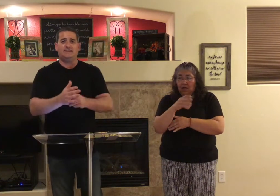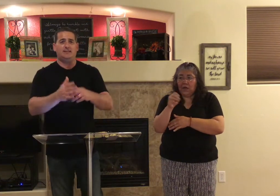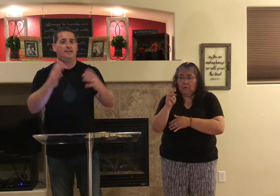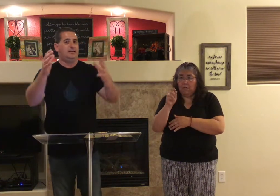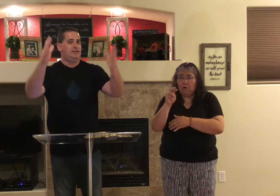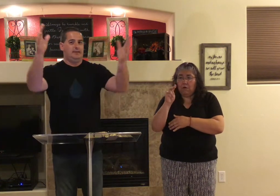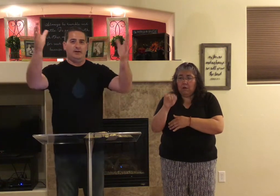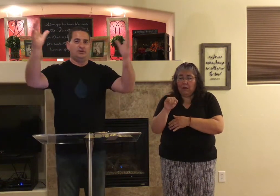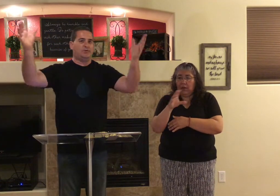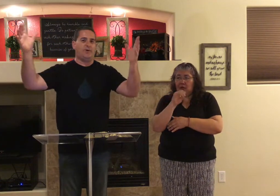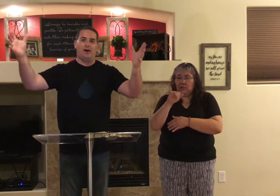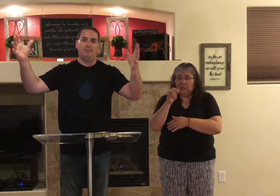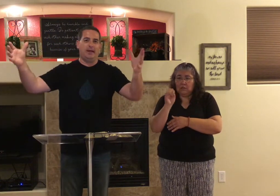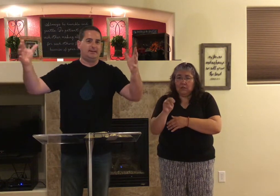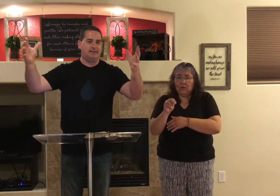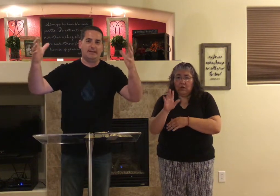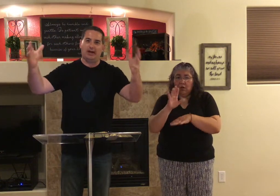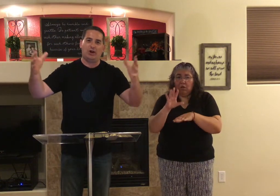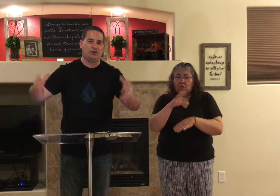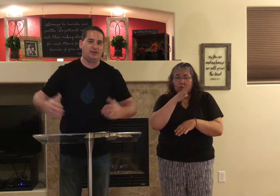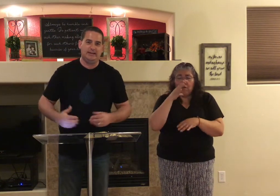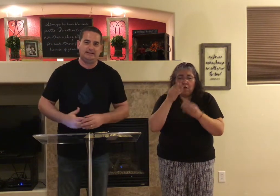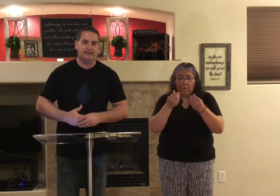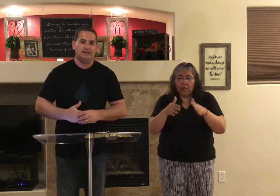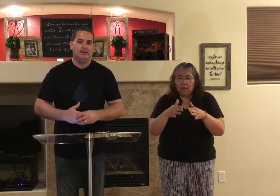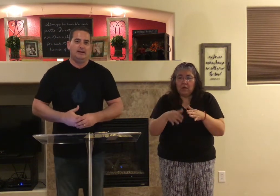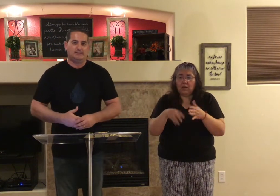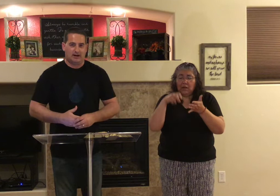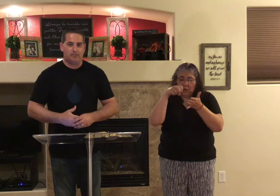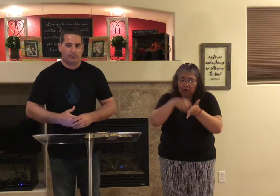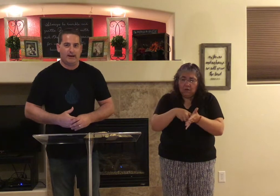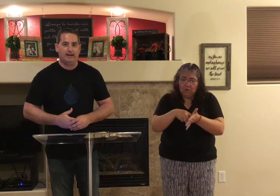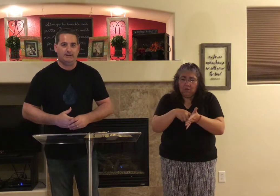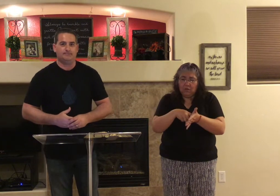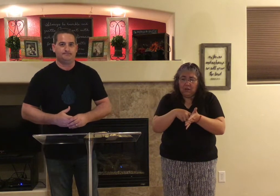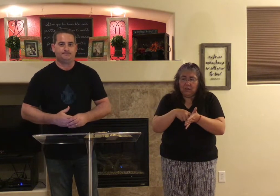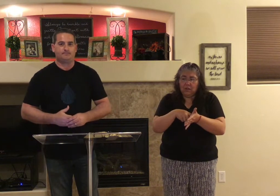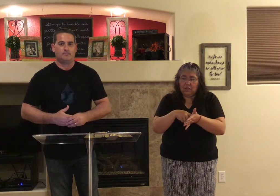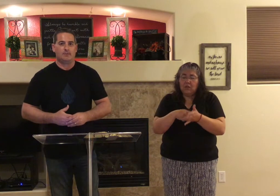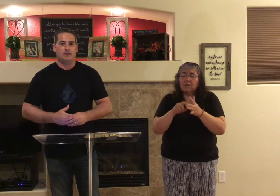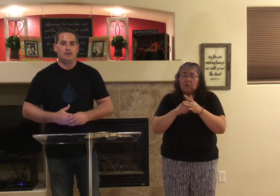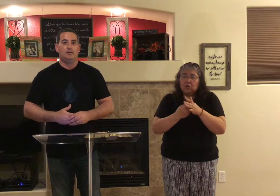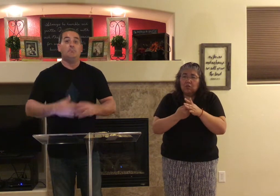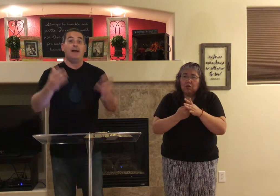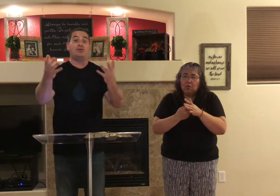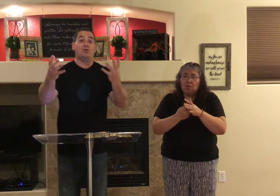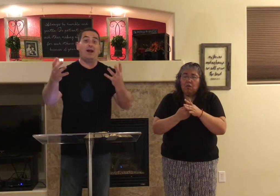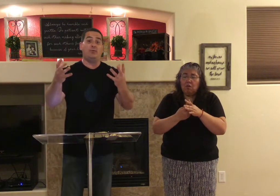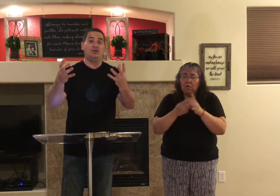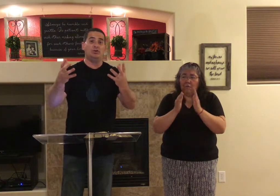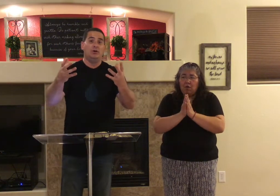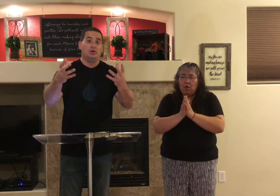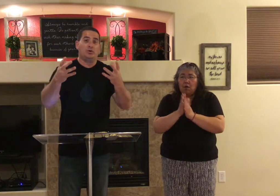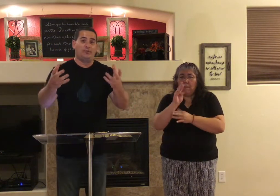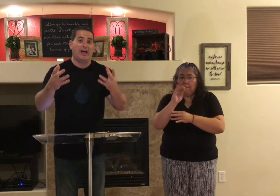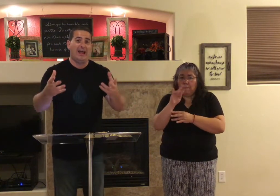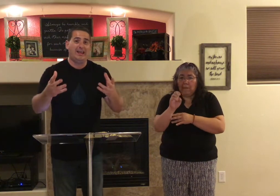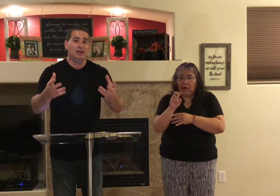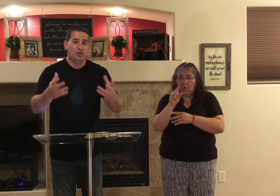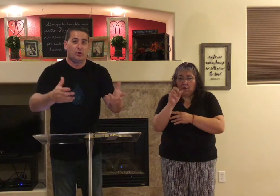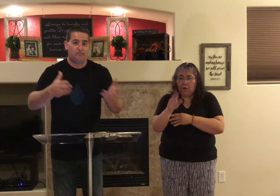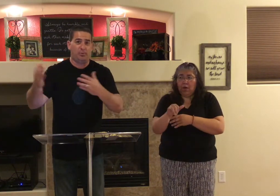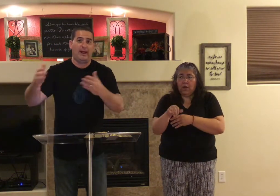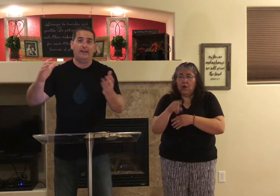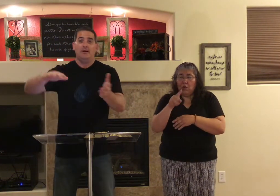and Jason, on your farmland, get down on your knees and start praying. Mike Gray, when you're